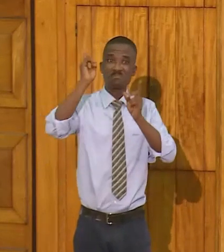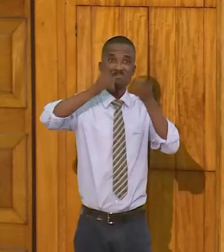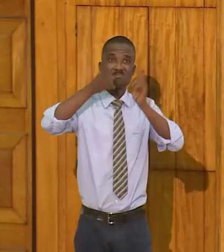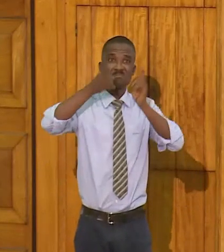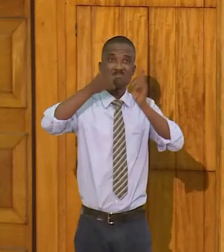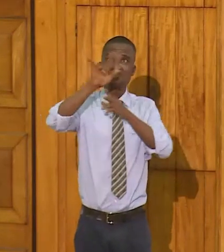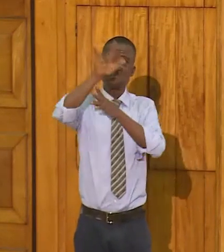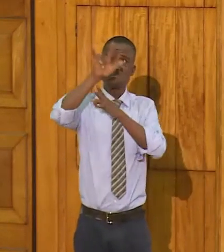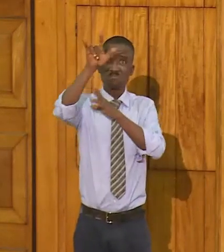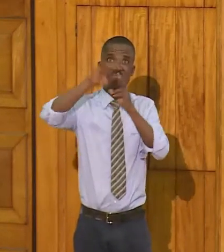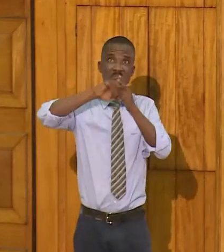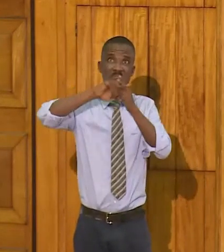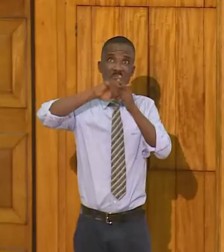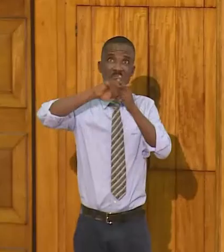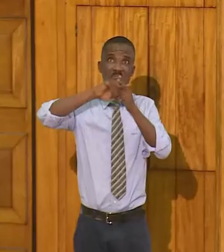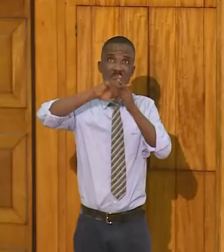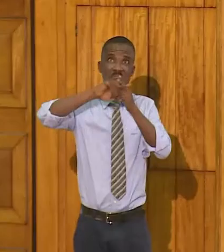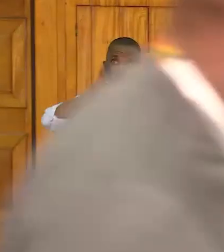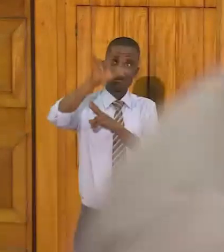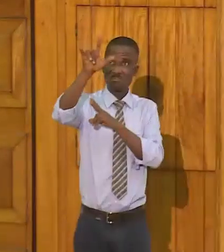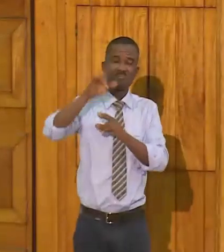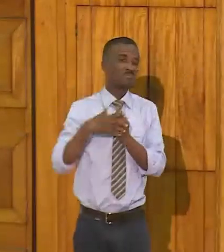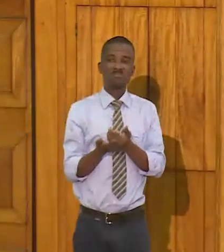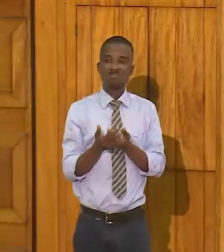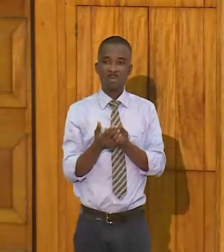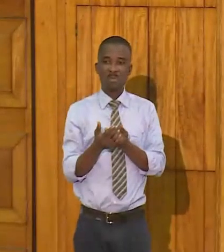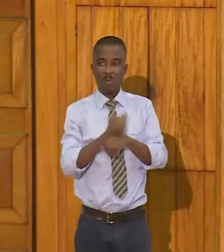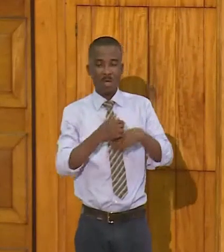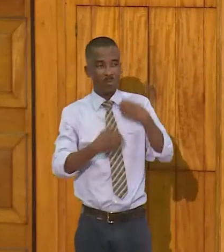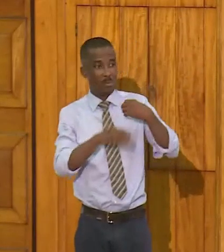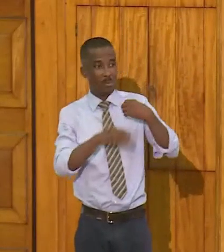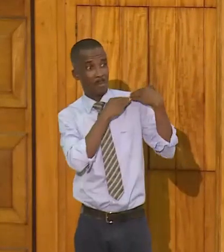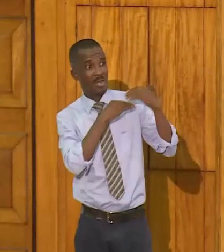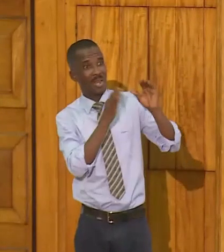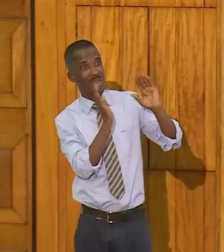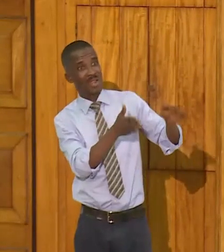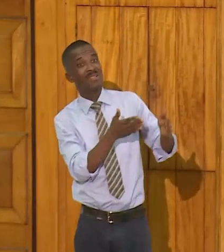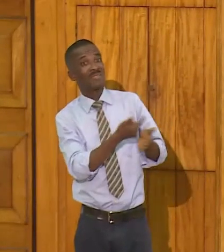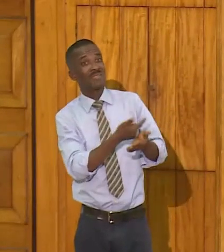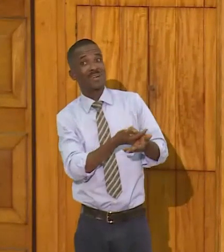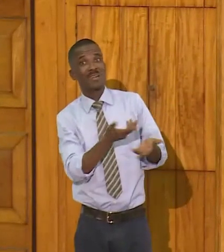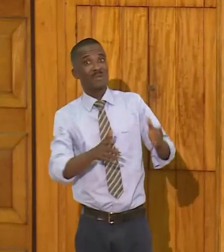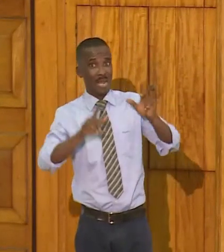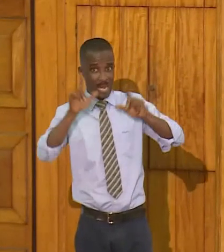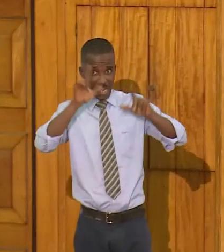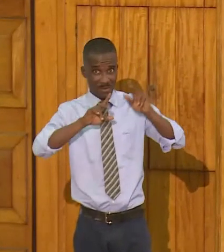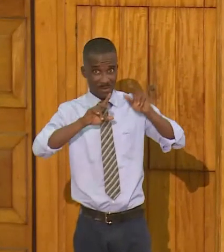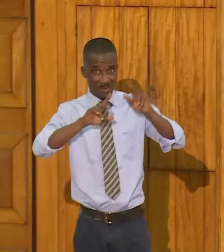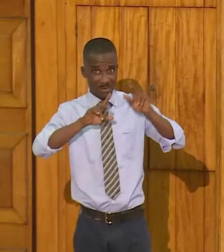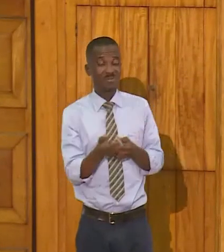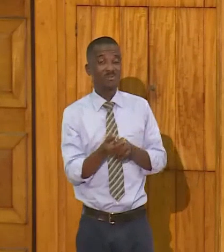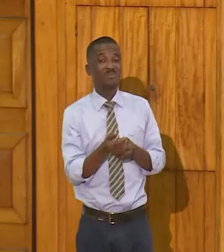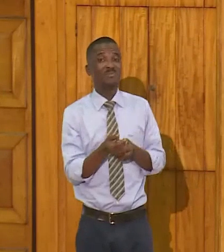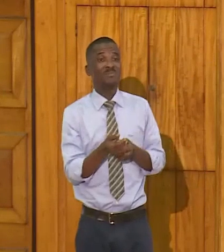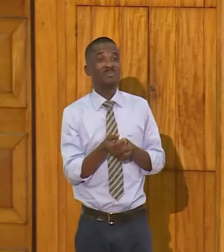is increasing the workload for the few that are available in those laboratories. Also,